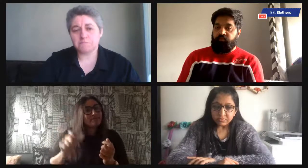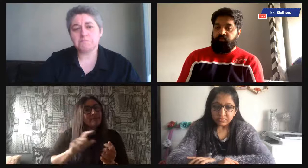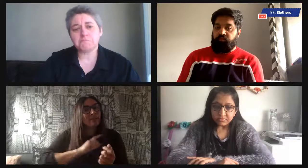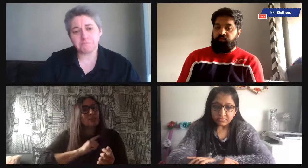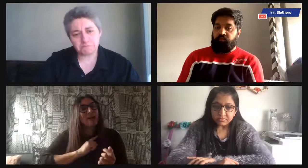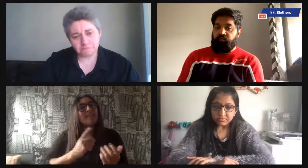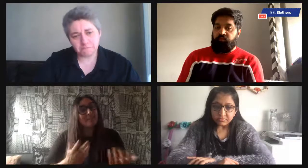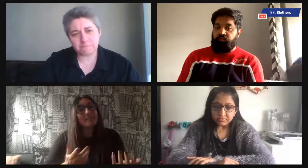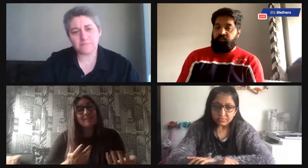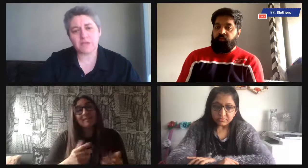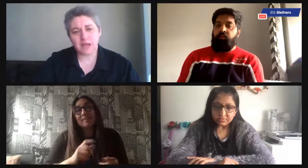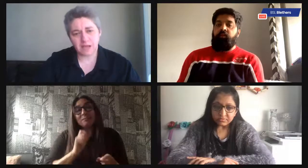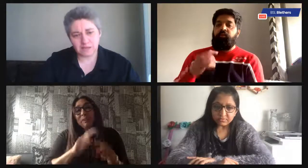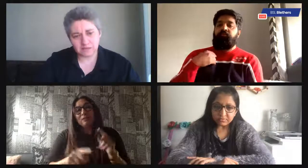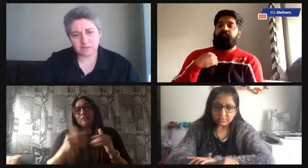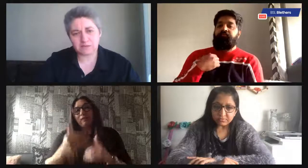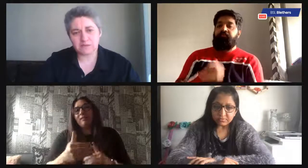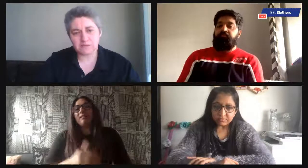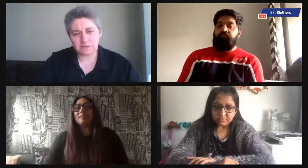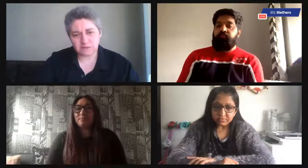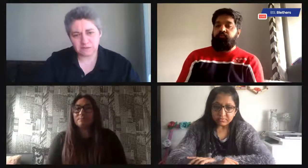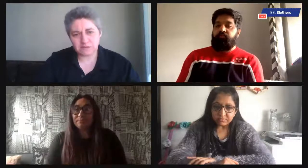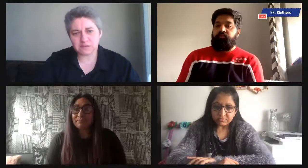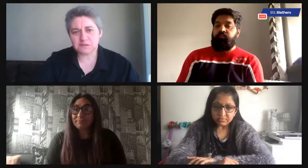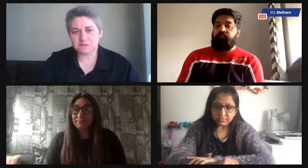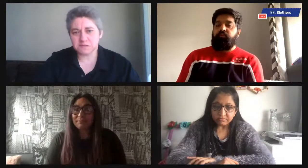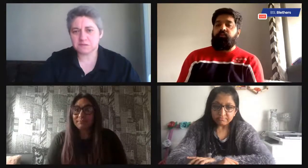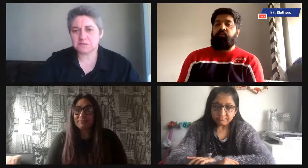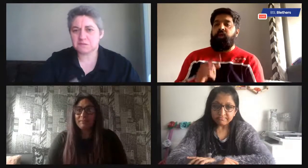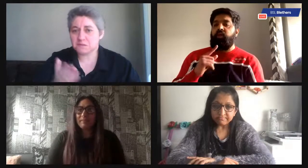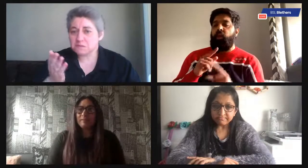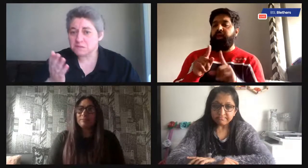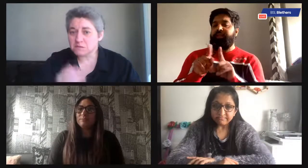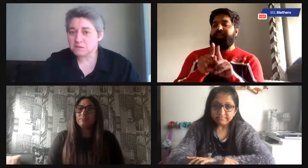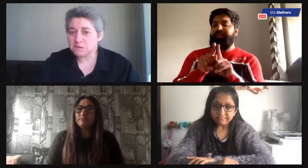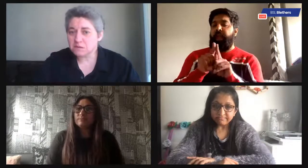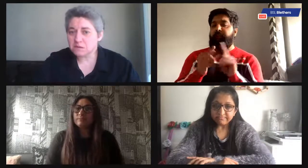and remember the Prophet Muhammad, peace be upon him.